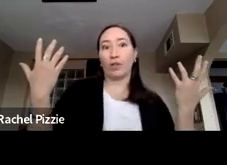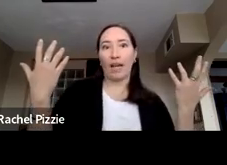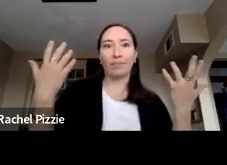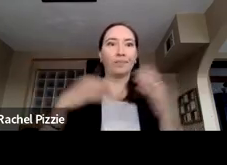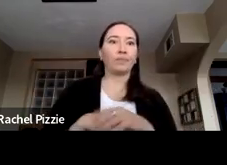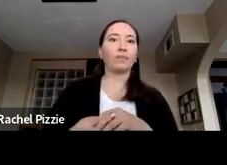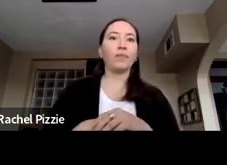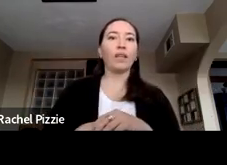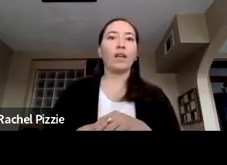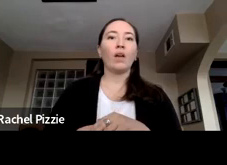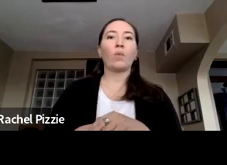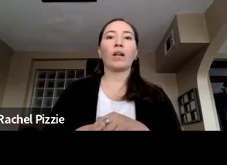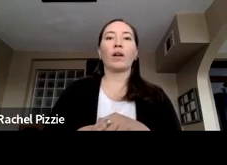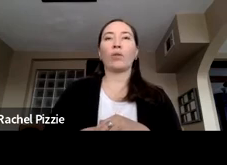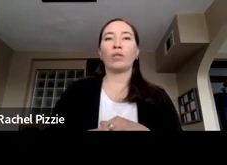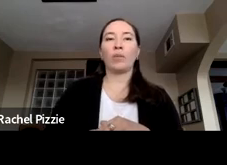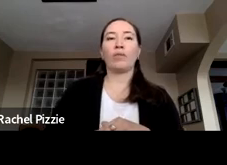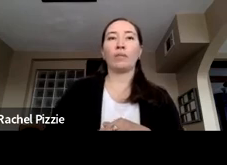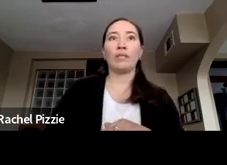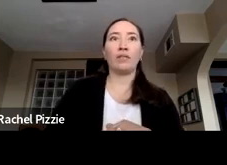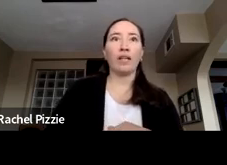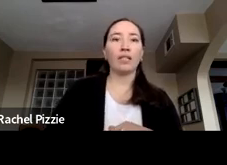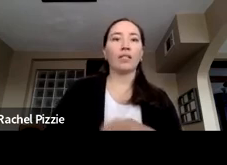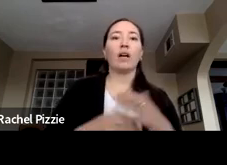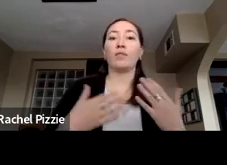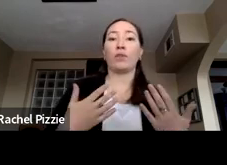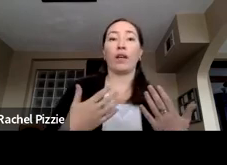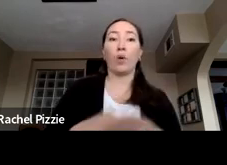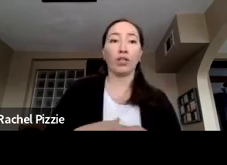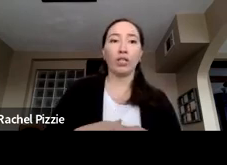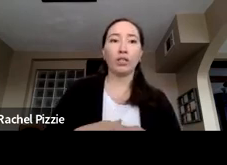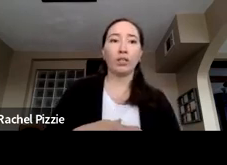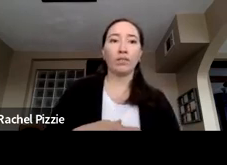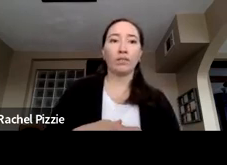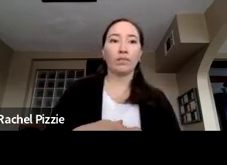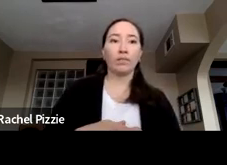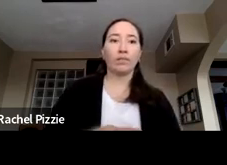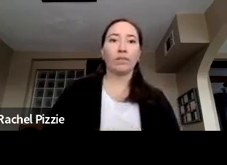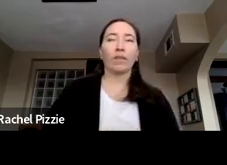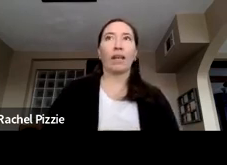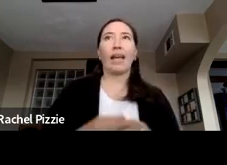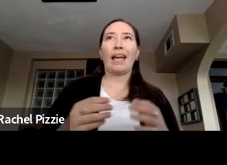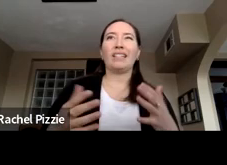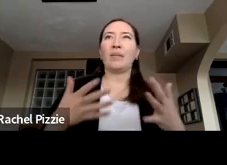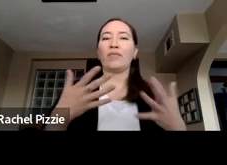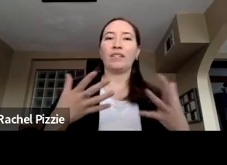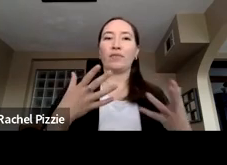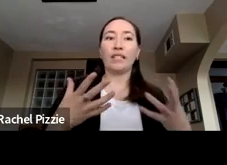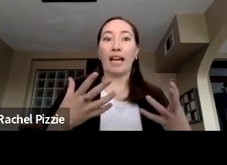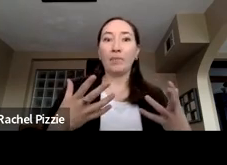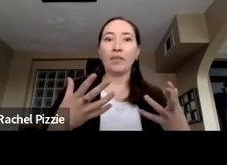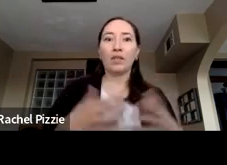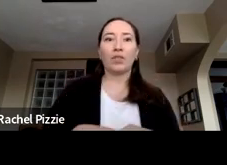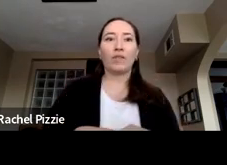first survey. We're going to go through some of the specifics of survey questions and some of the